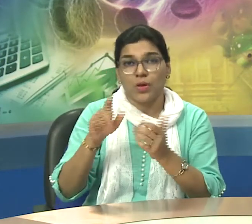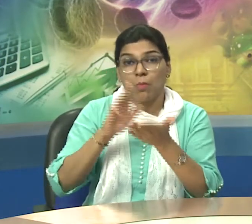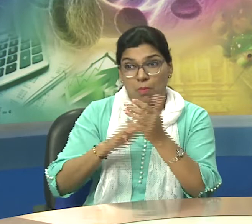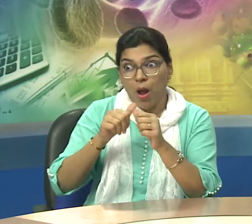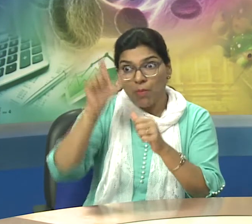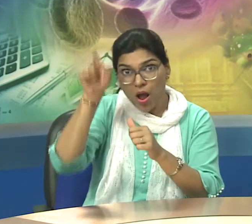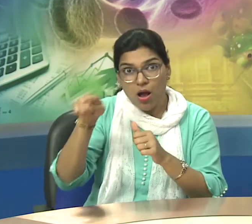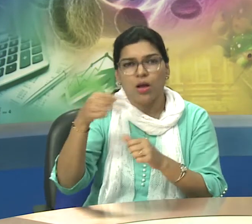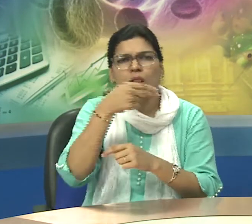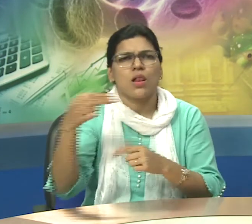maternal uncle